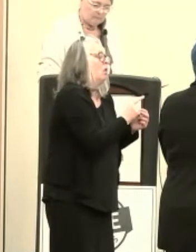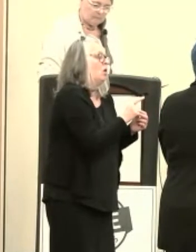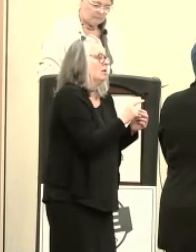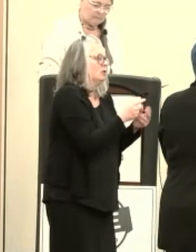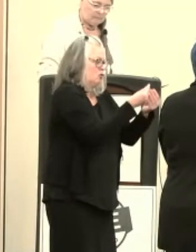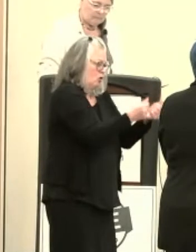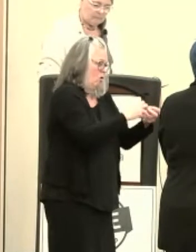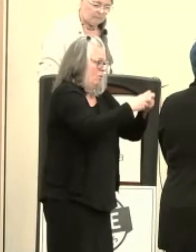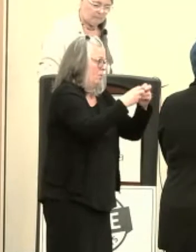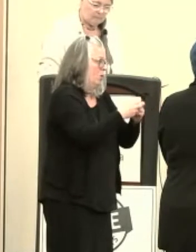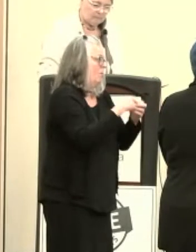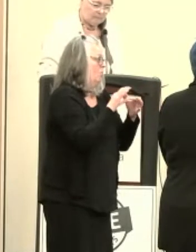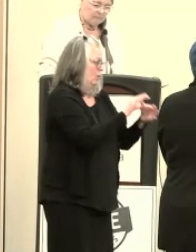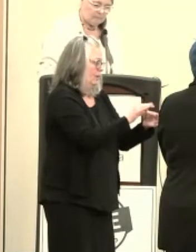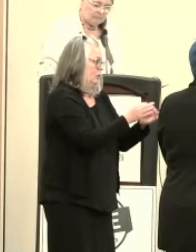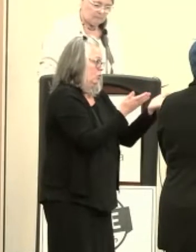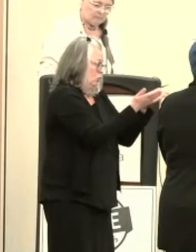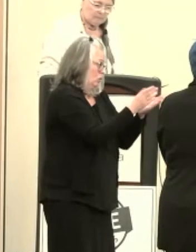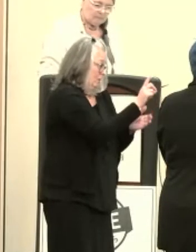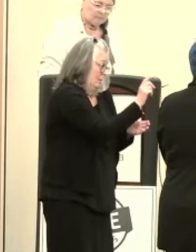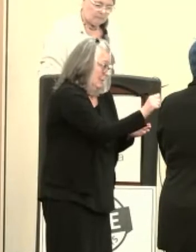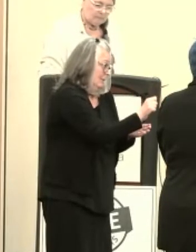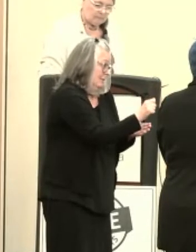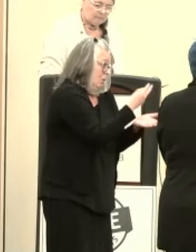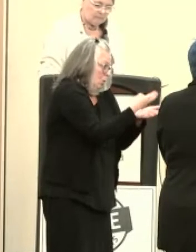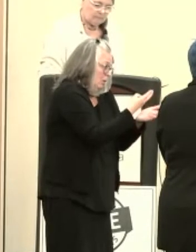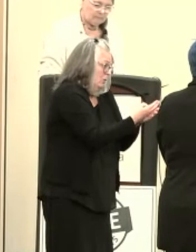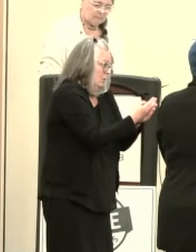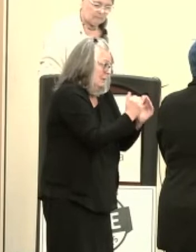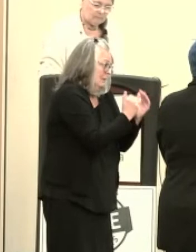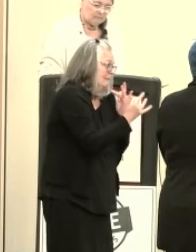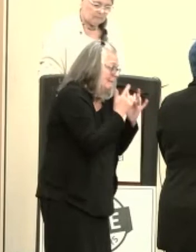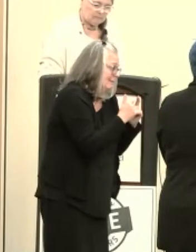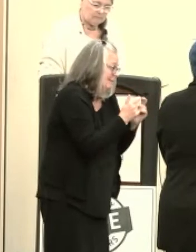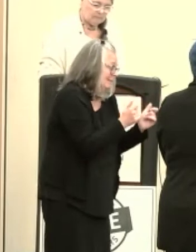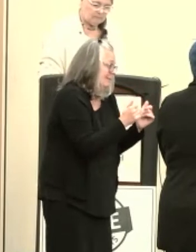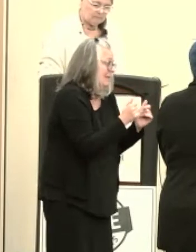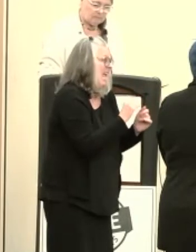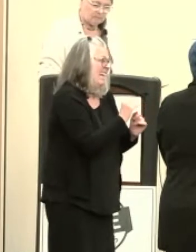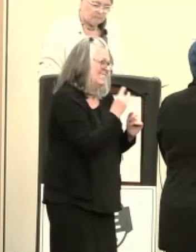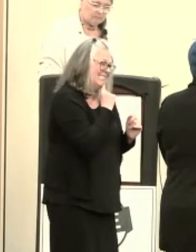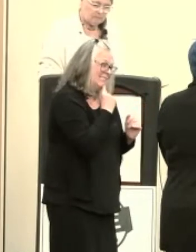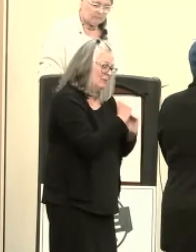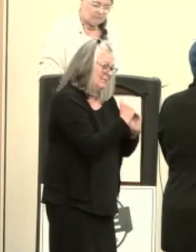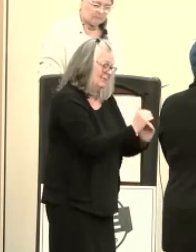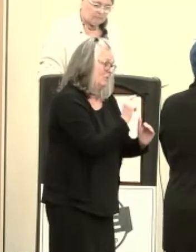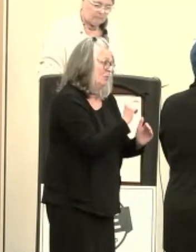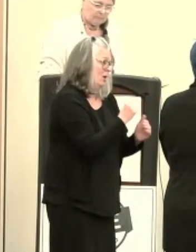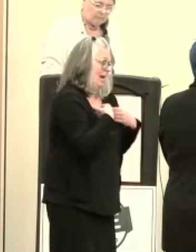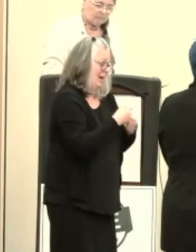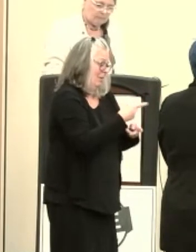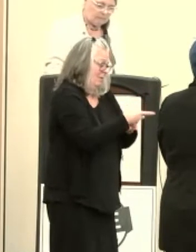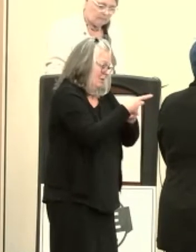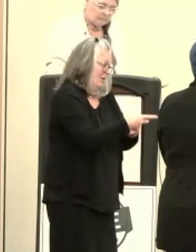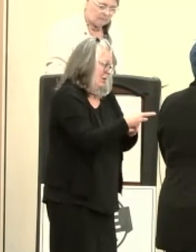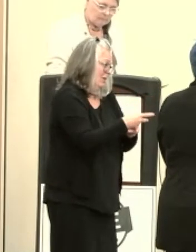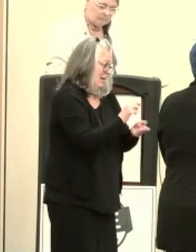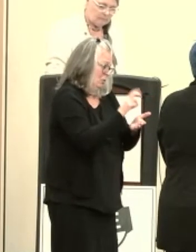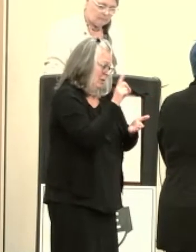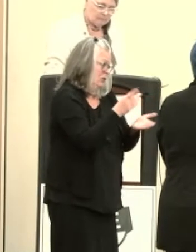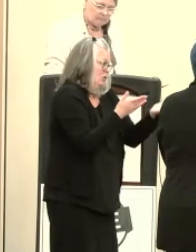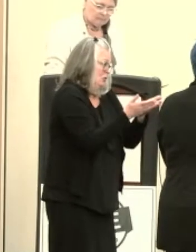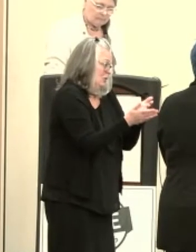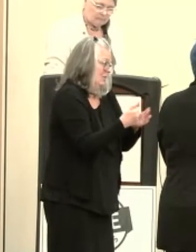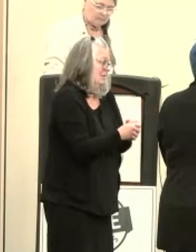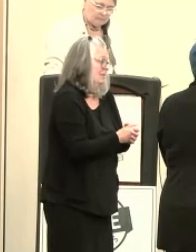inadequacies related to disability services and resources and the serious limitations in educational healthcare services? And